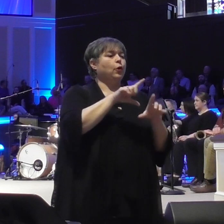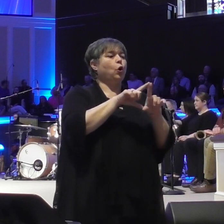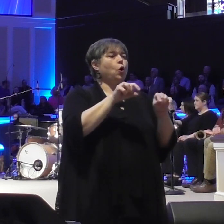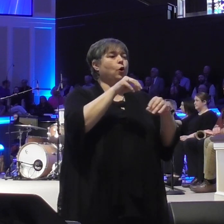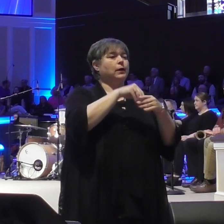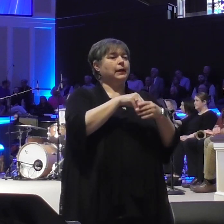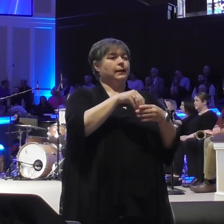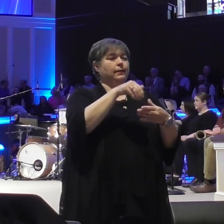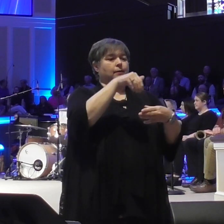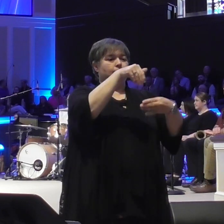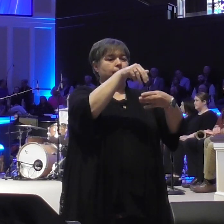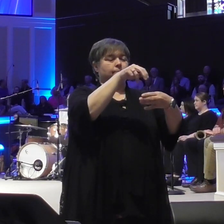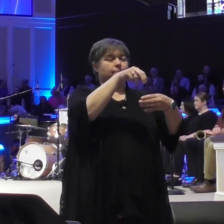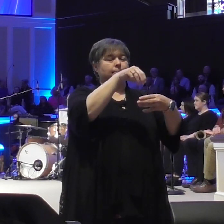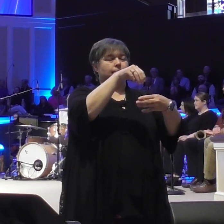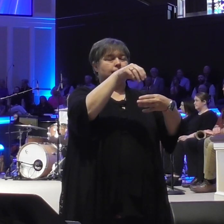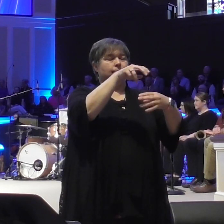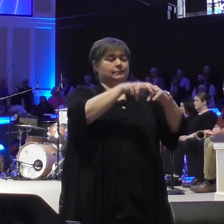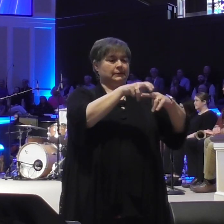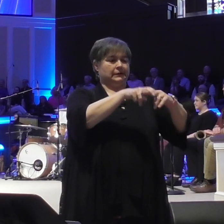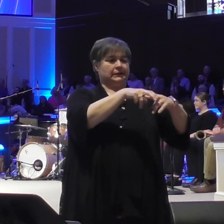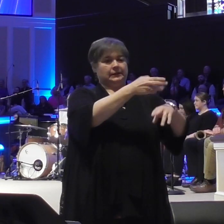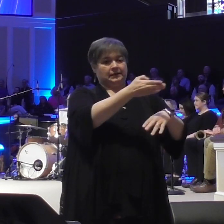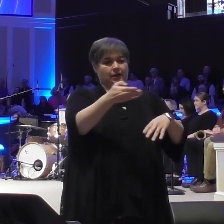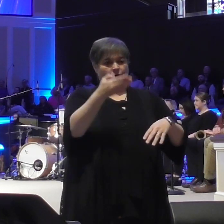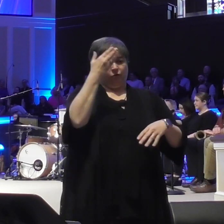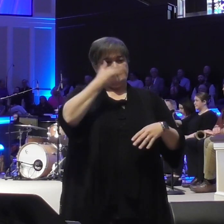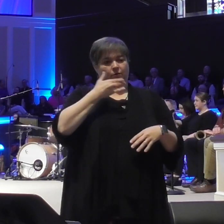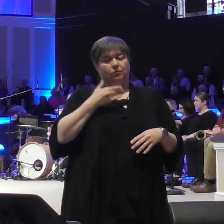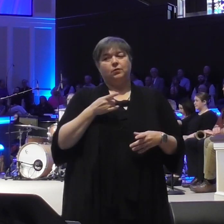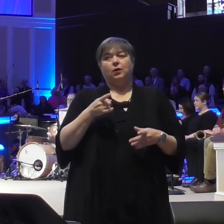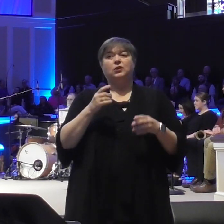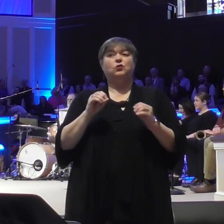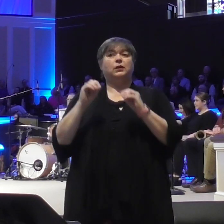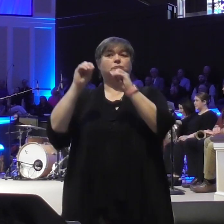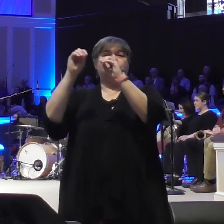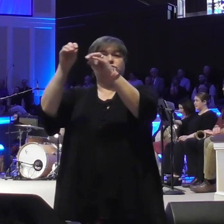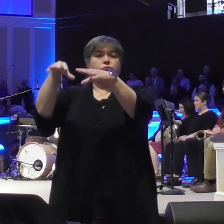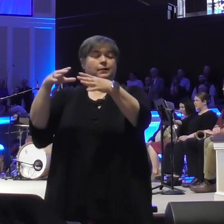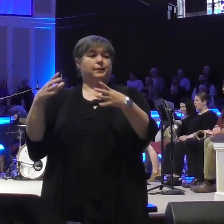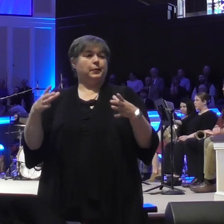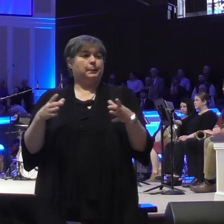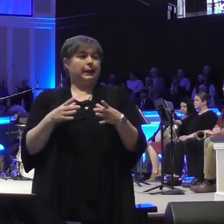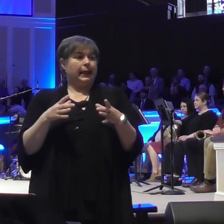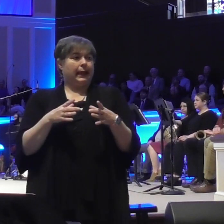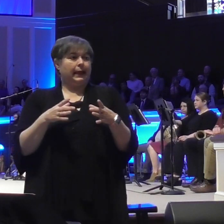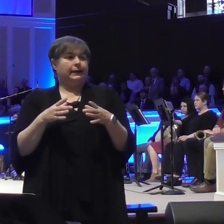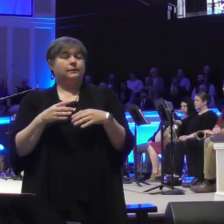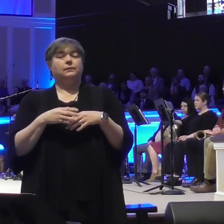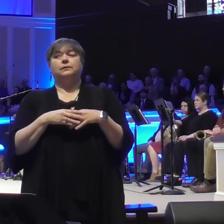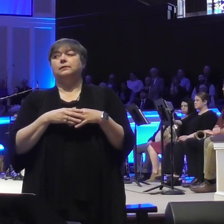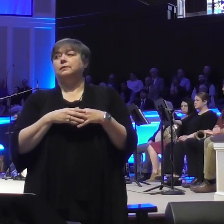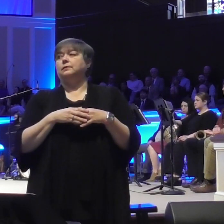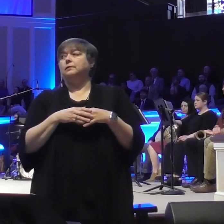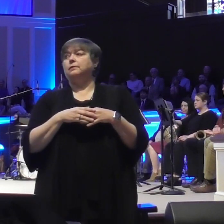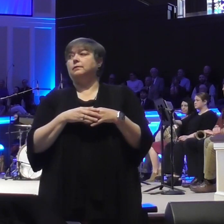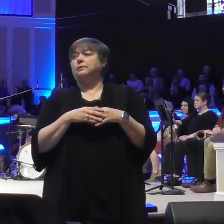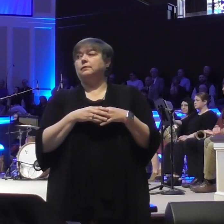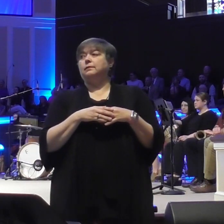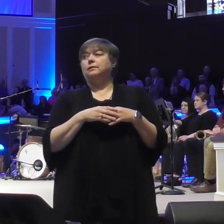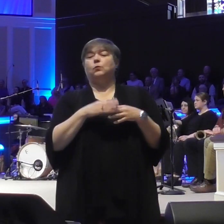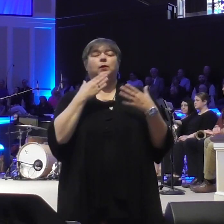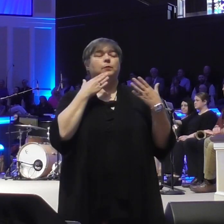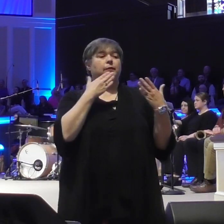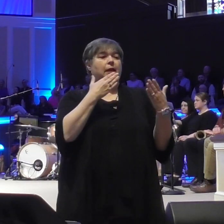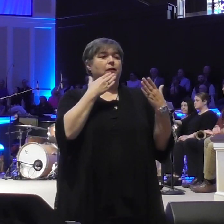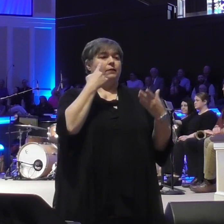and do it the old-fashioned way. Fill that out sometime during the service, and as you exit the sanctuary today, drop it in the offering plate. We would really appreciate getting a